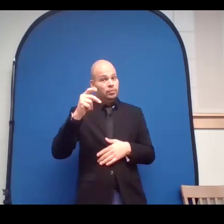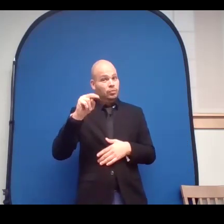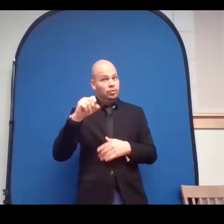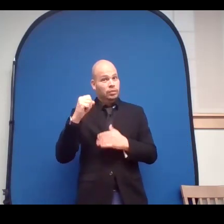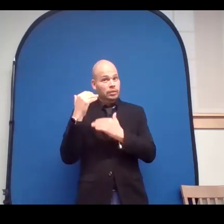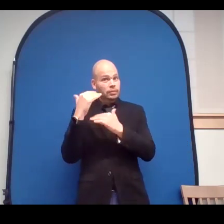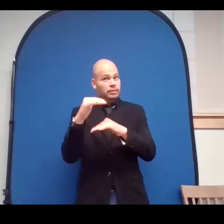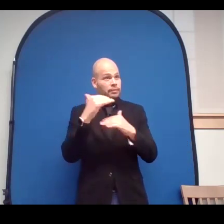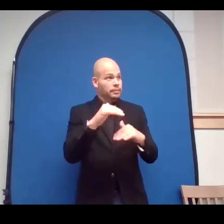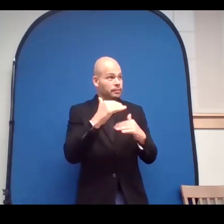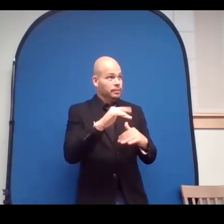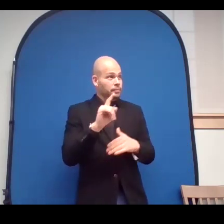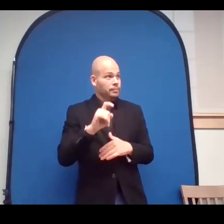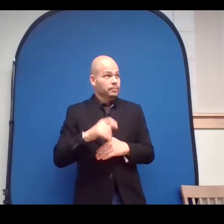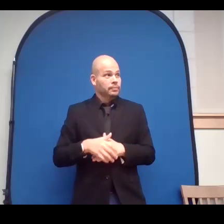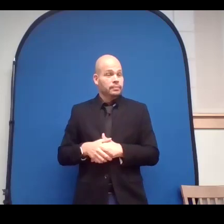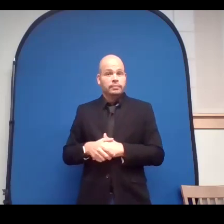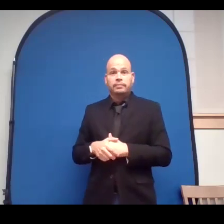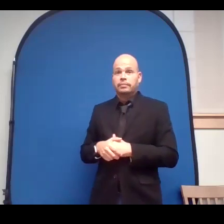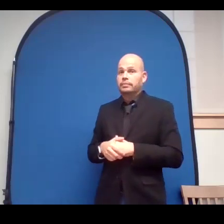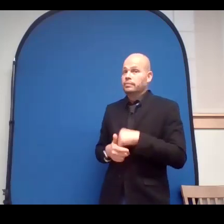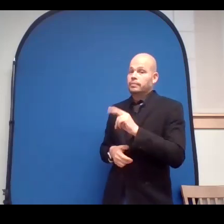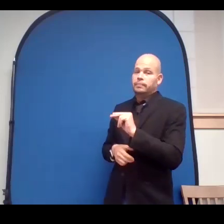time? No, sir.